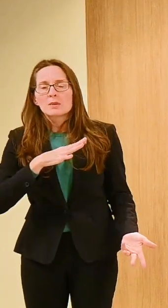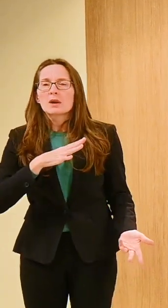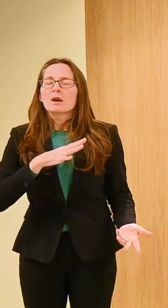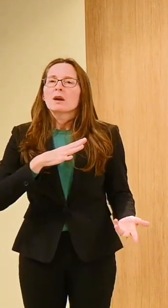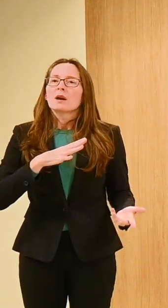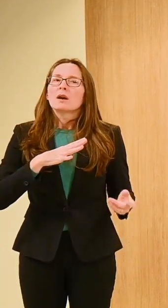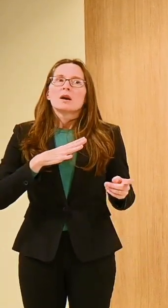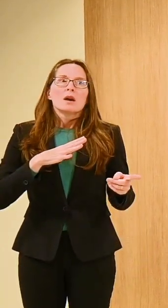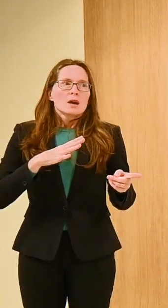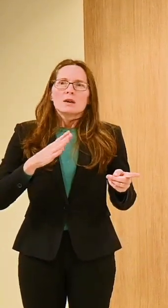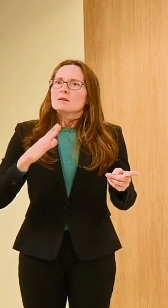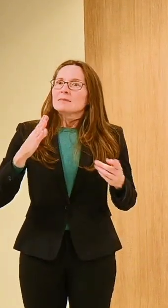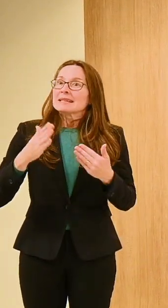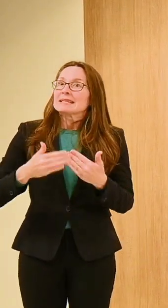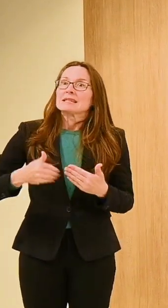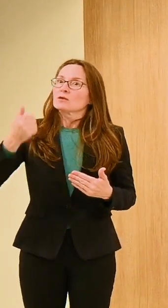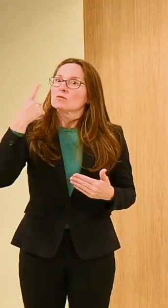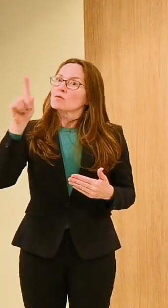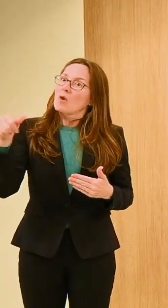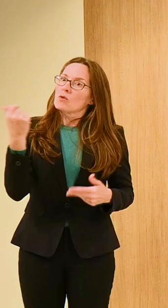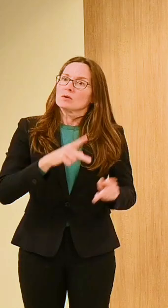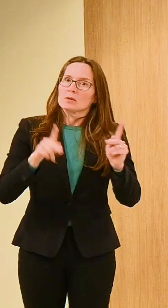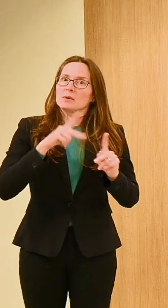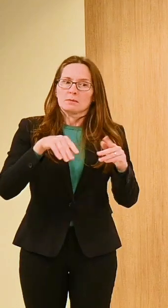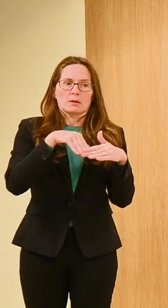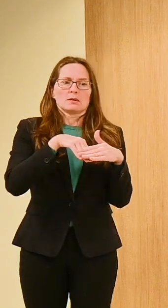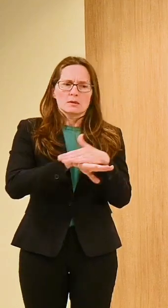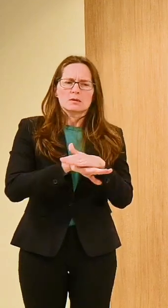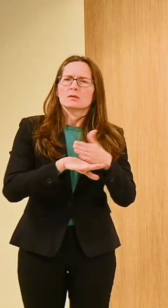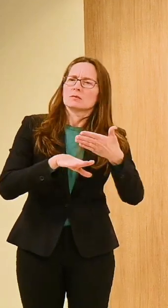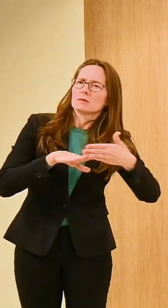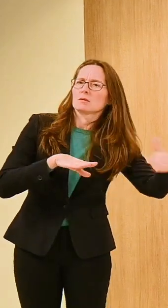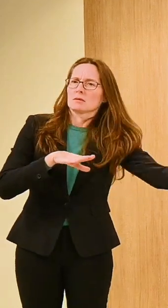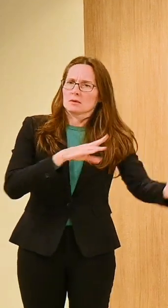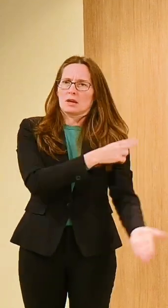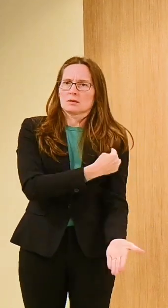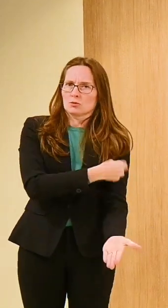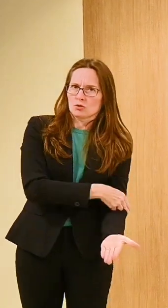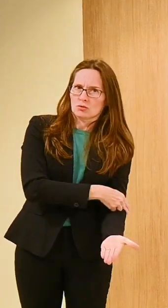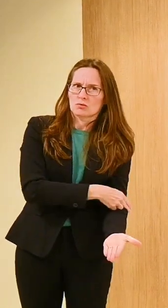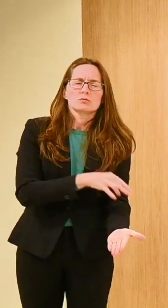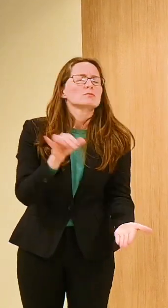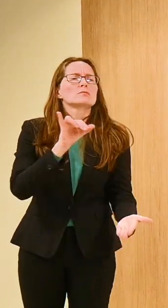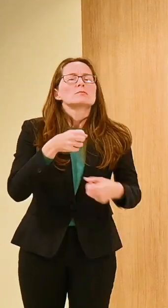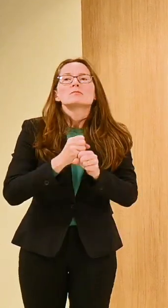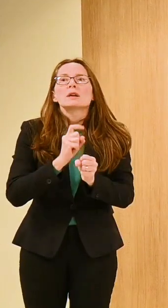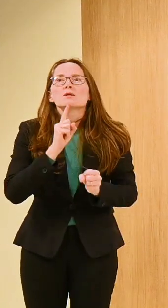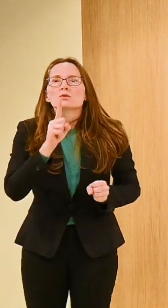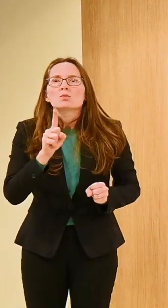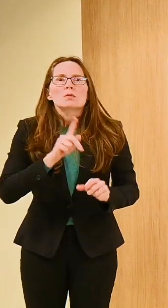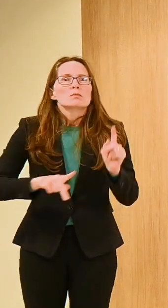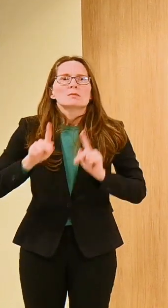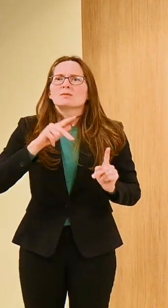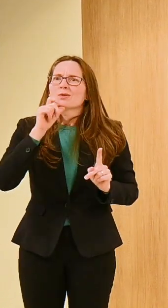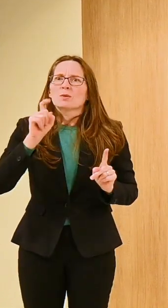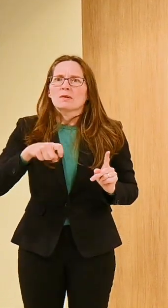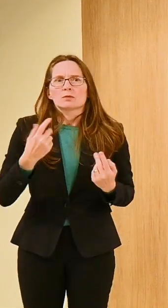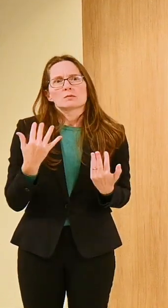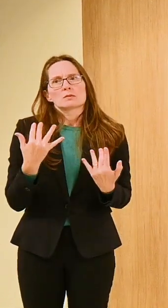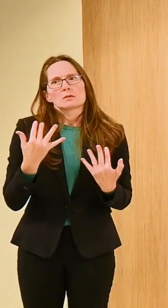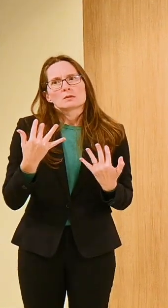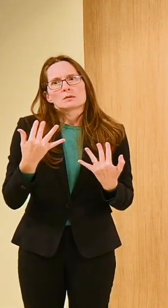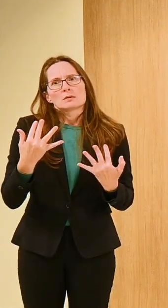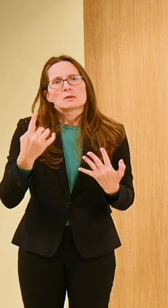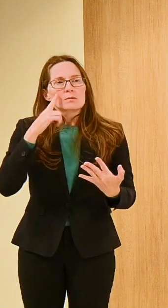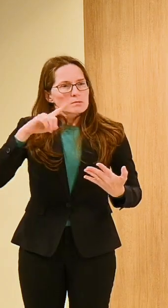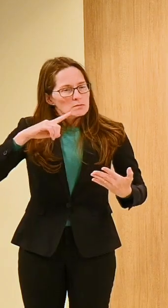in the hospital and ensure more of our neighbors are able to receive the timely and supportive care in an environment